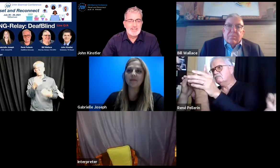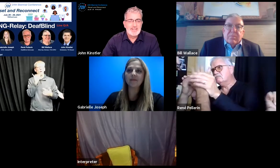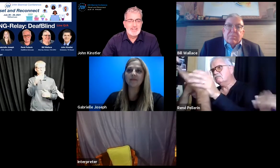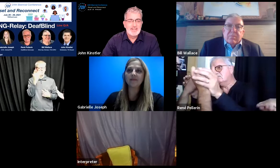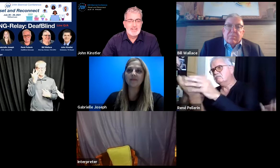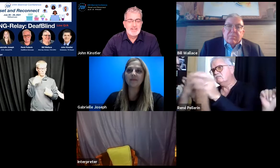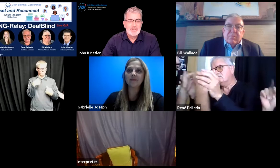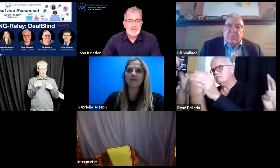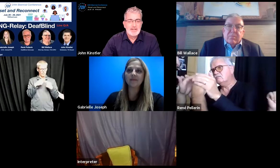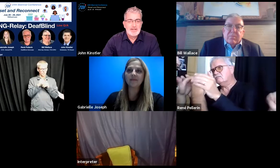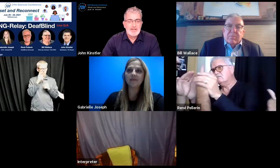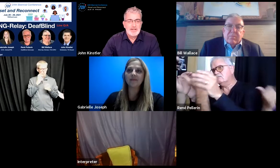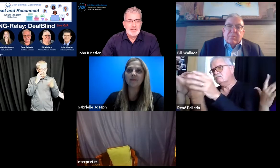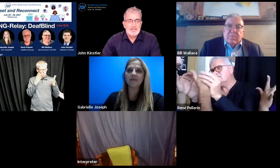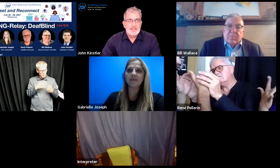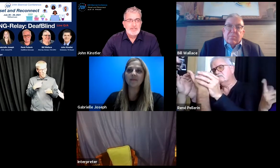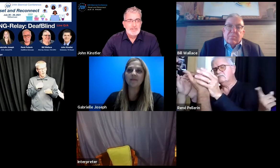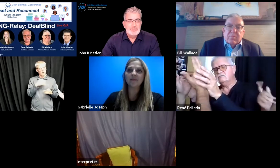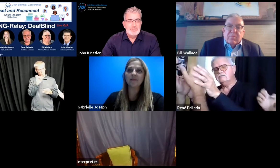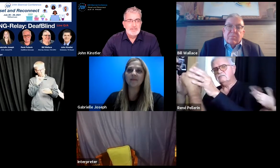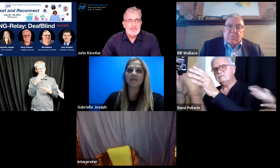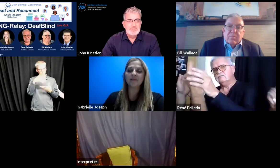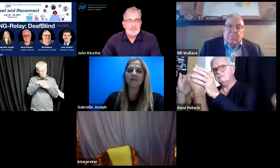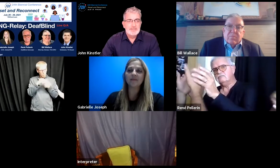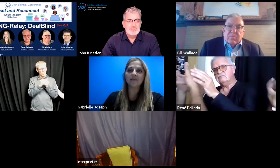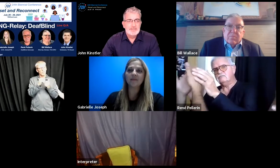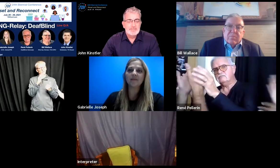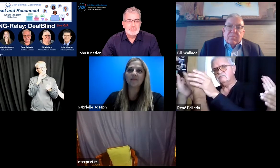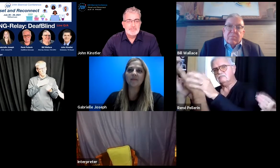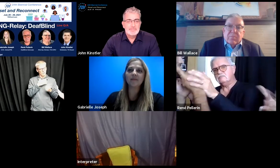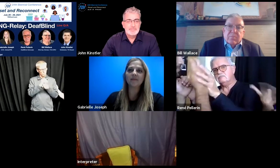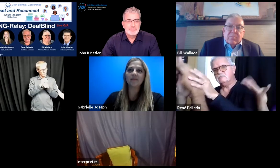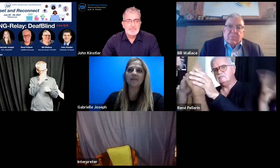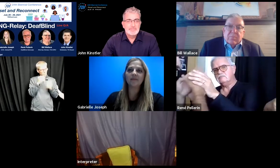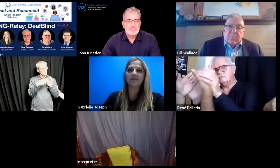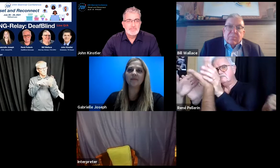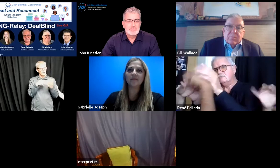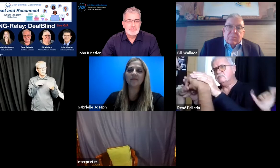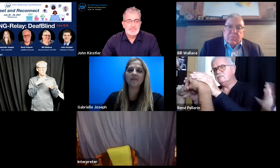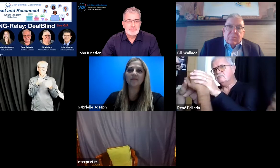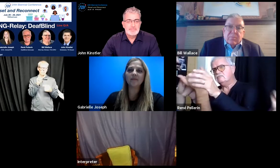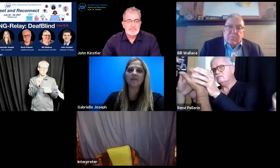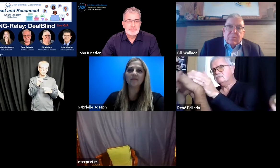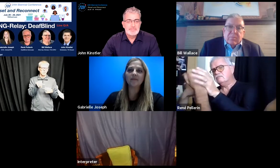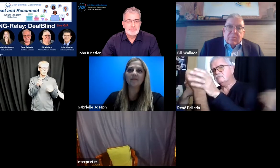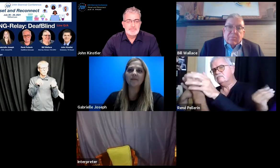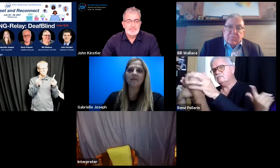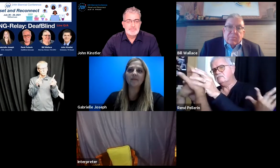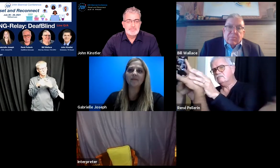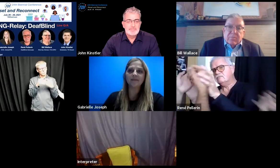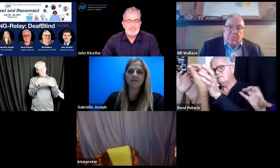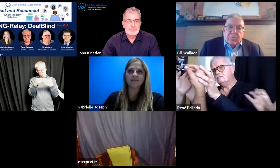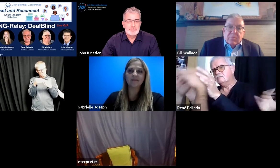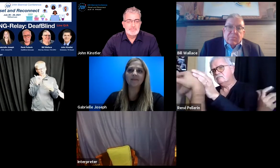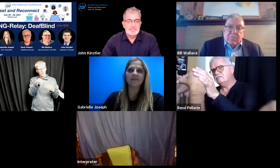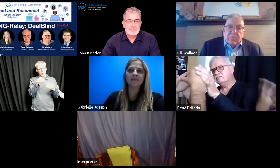So once that deaf-blind consumer shares that they're able to use these services effectively, then that means